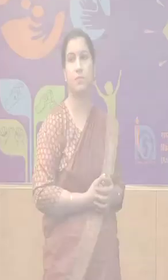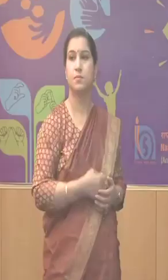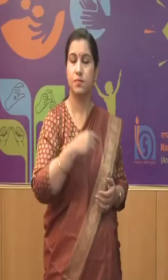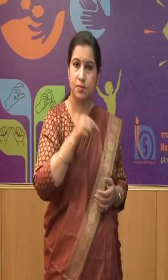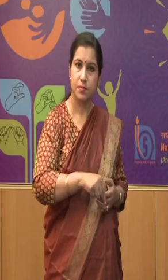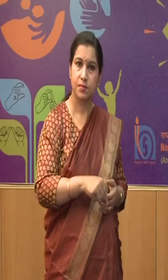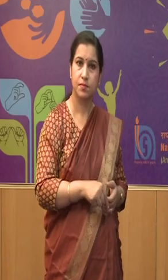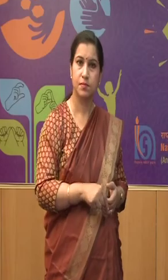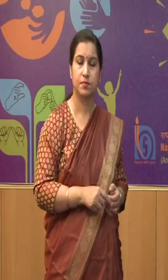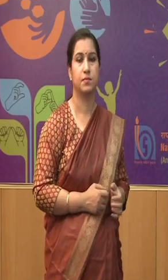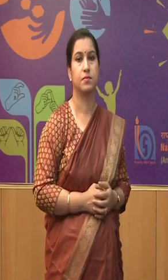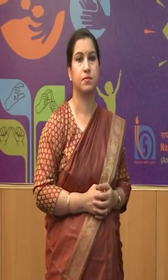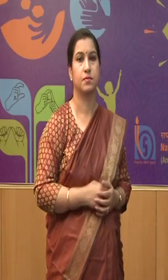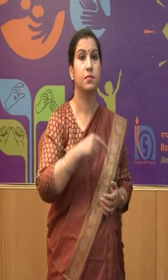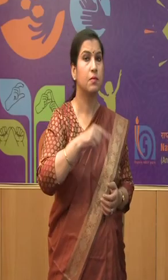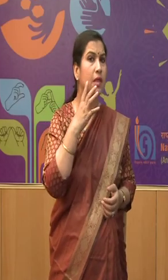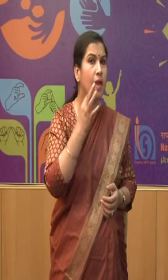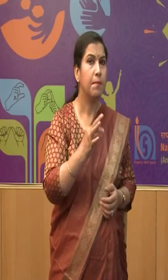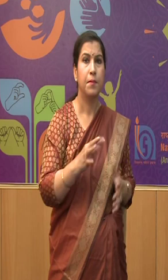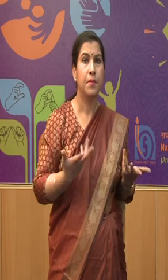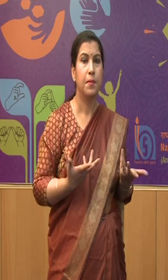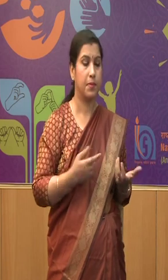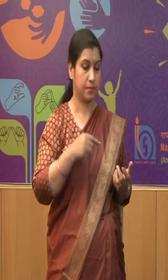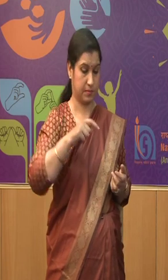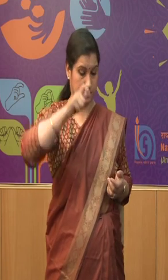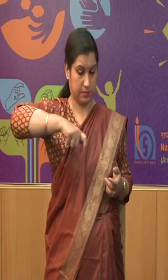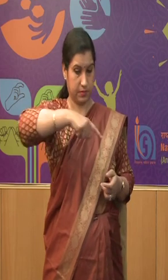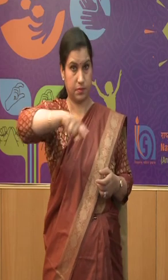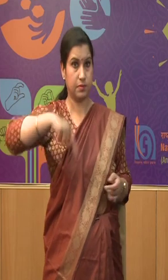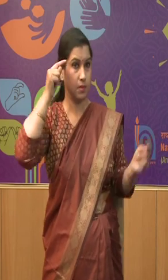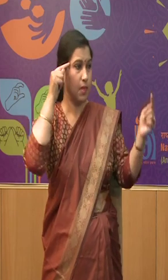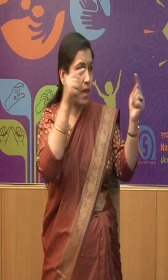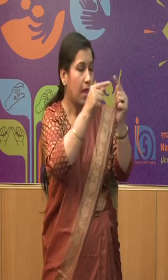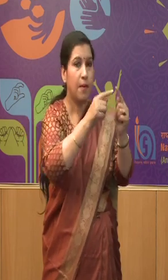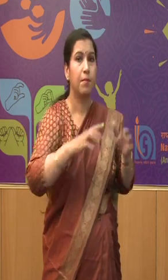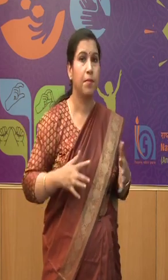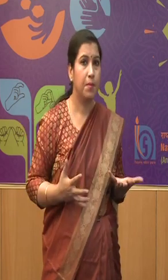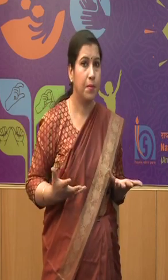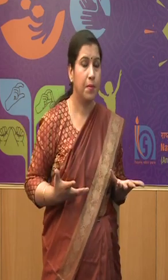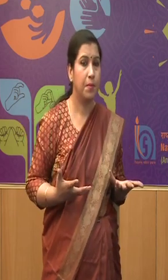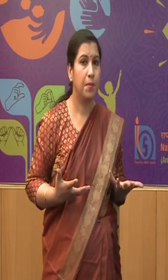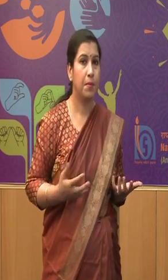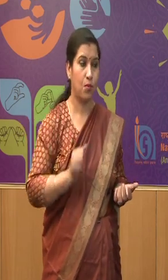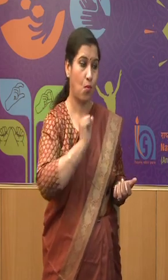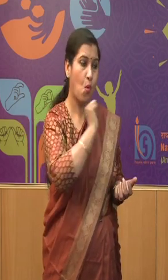In fact, the aim of the reformers was to change the unscientific approach of